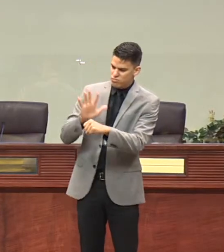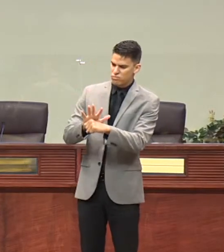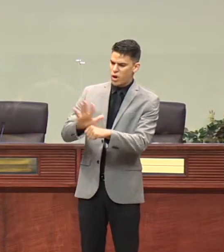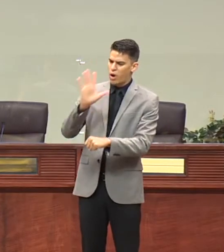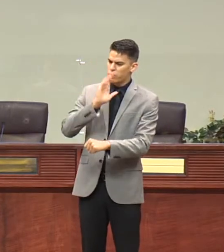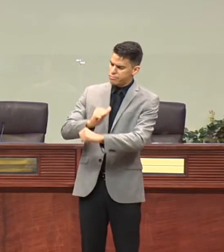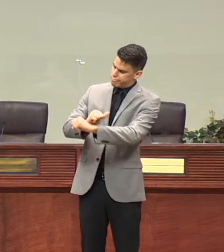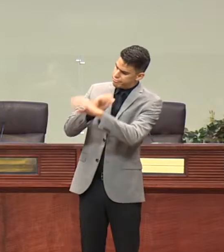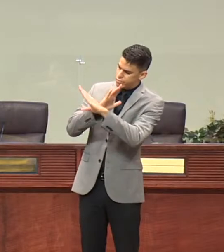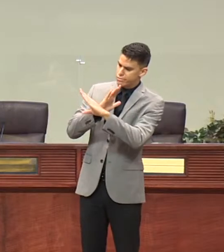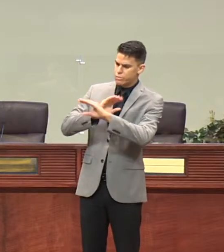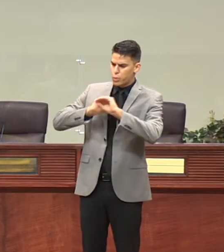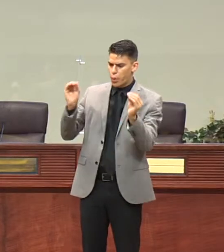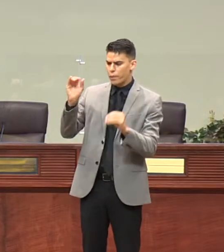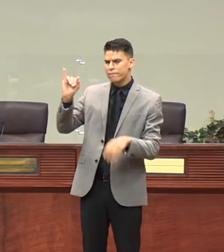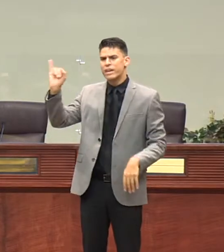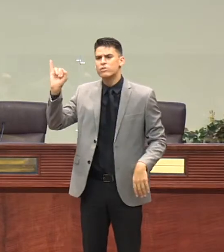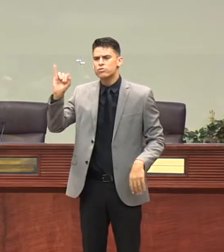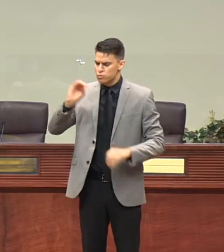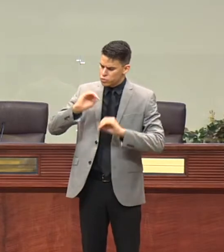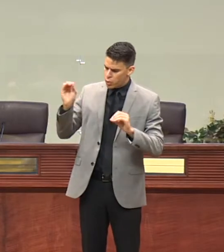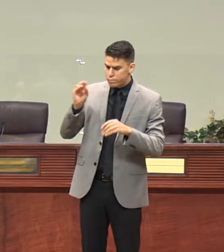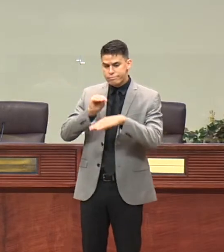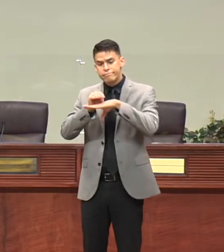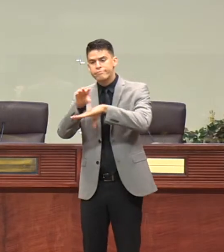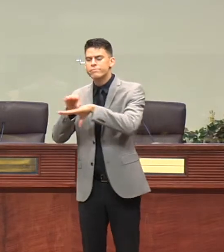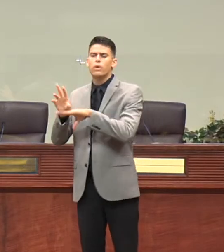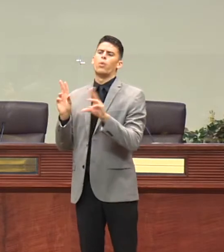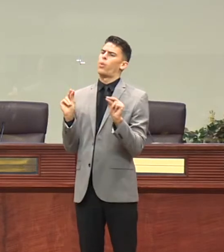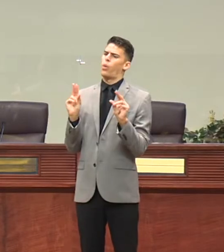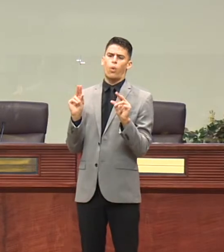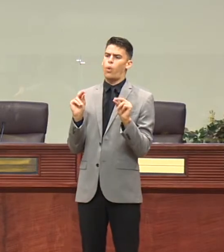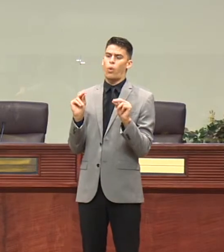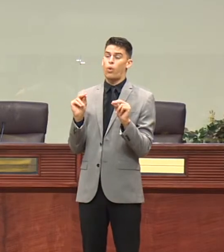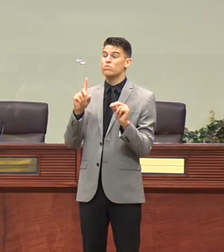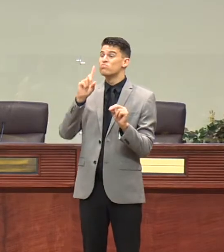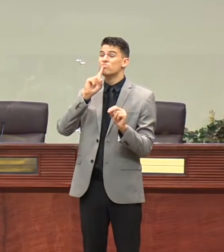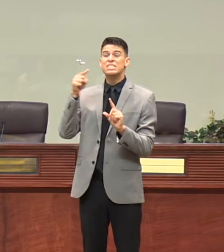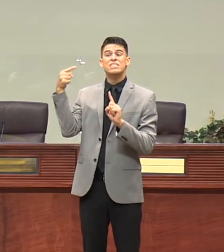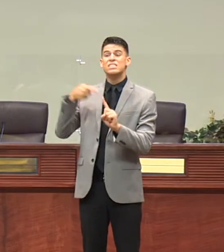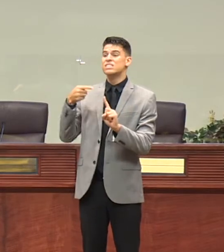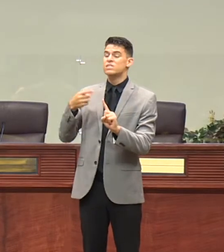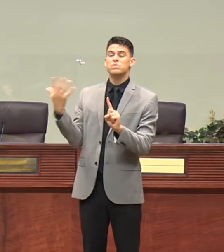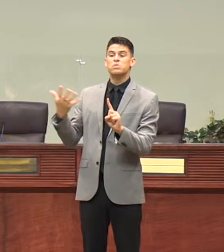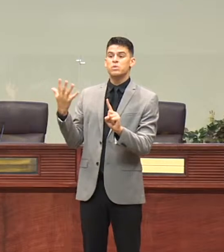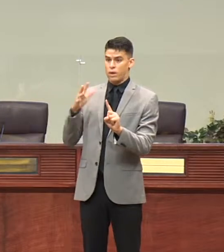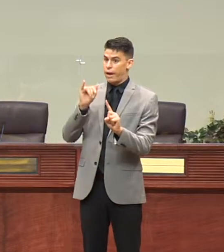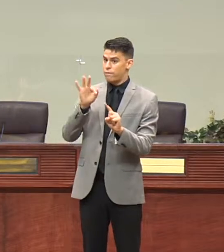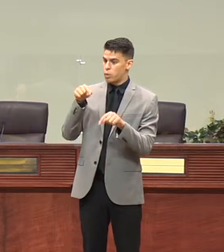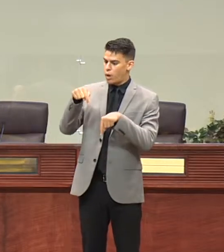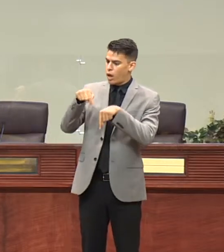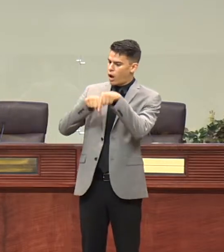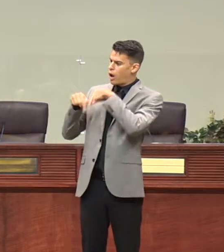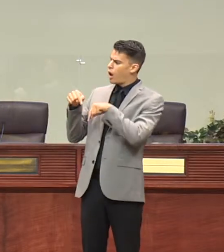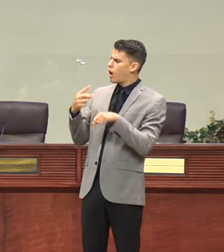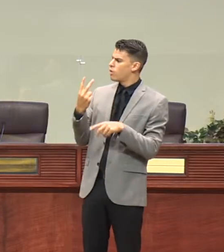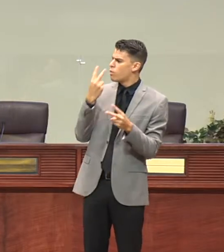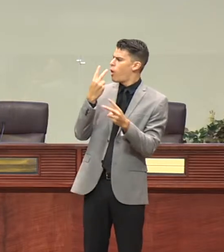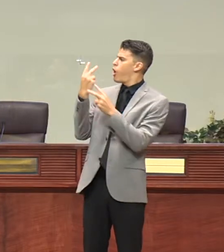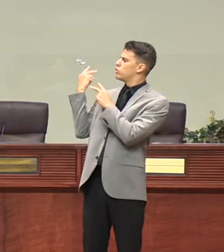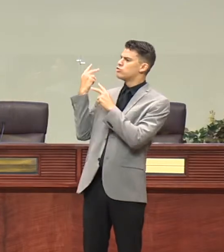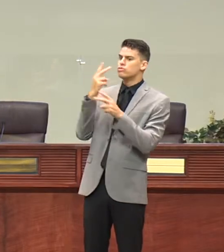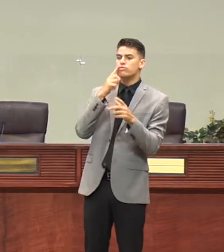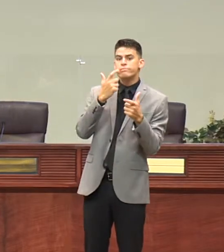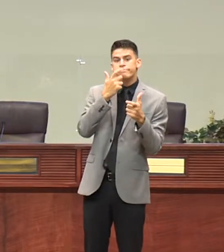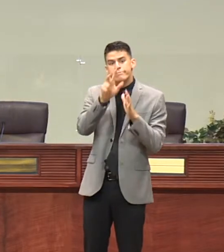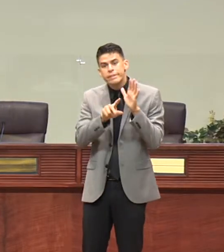prevent transmission. What it was asserted from the vaccine at the beginning, and go back and see the videos and